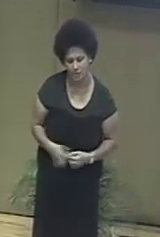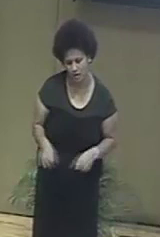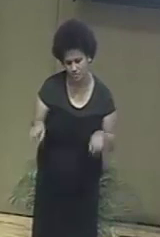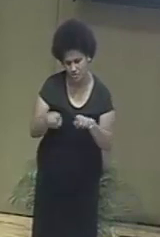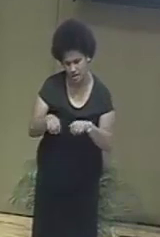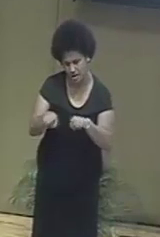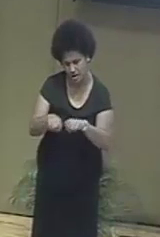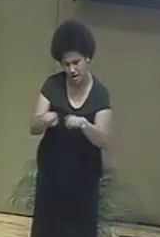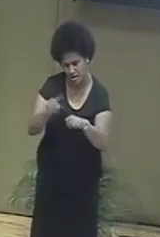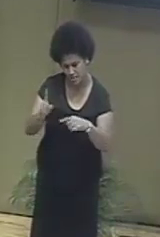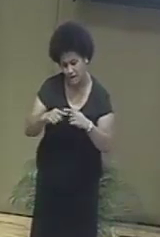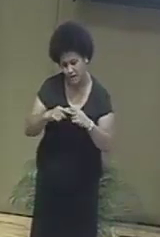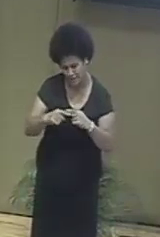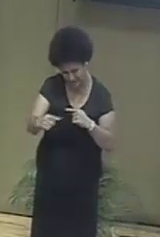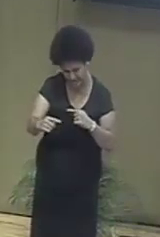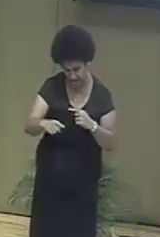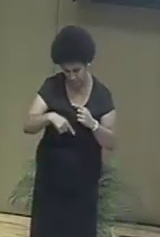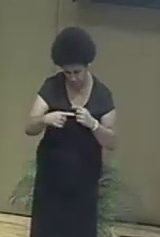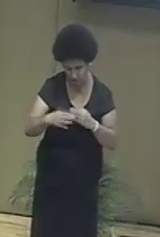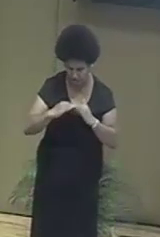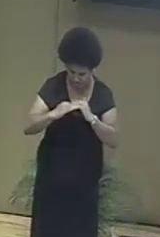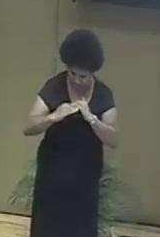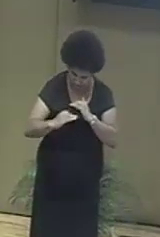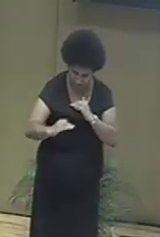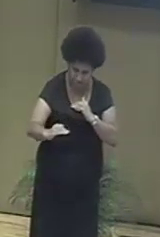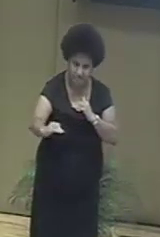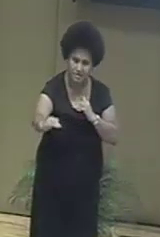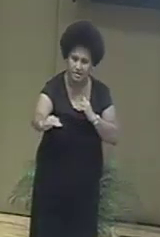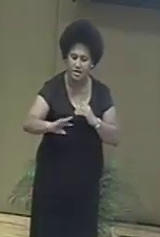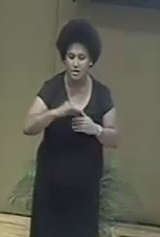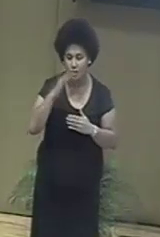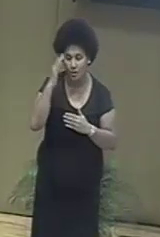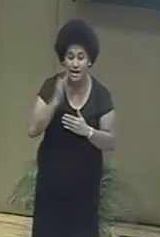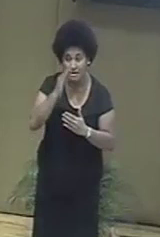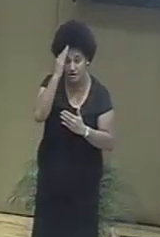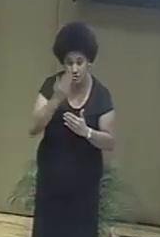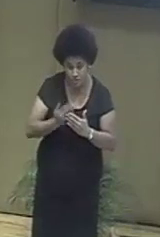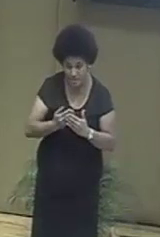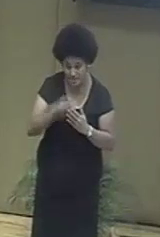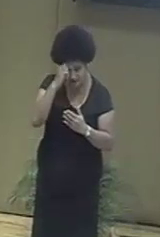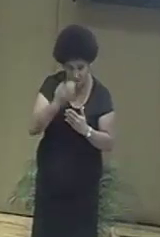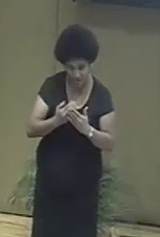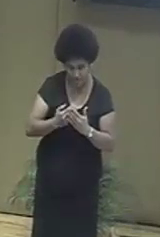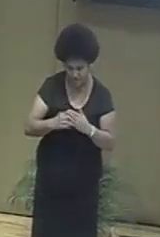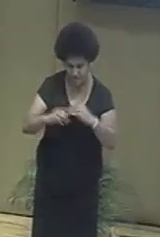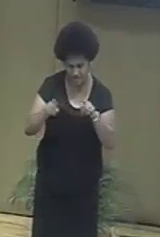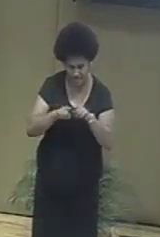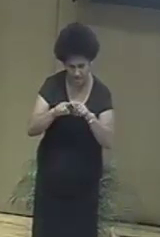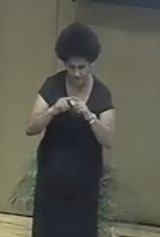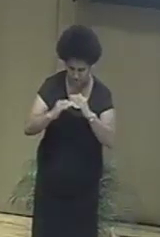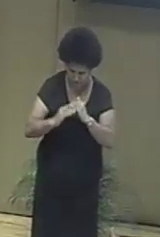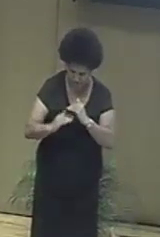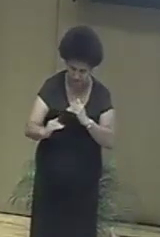sameness, but consistently, so that when students are experiencing these things, they experience them in a consistent way. So,